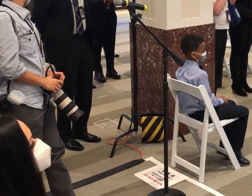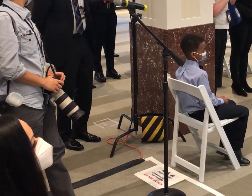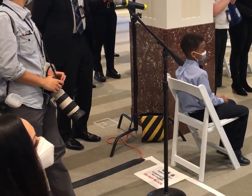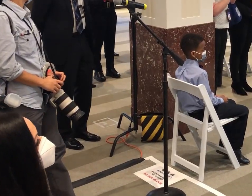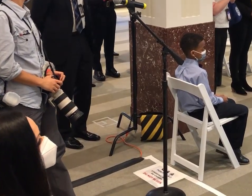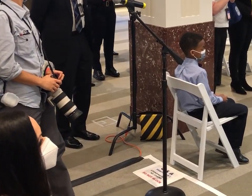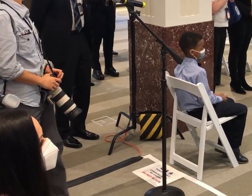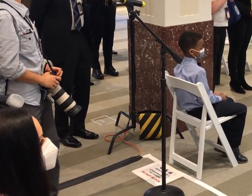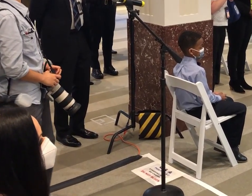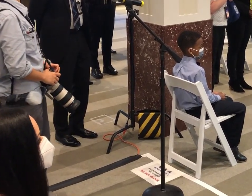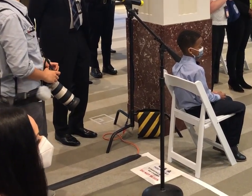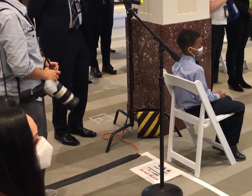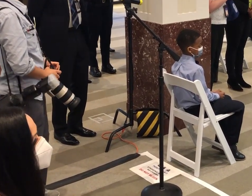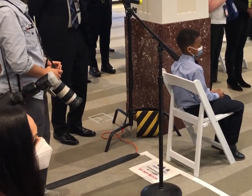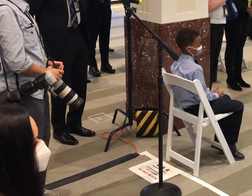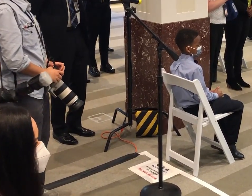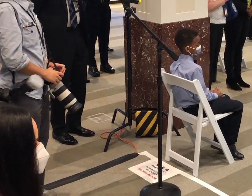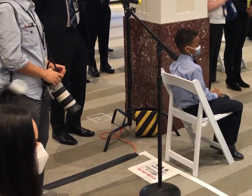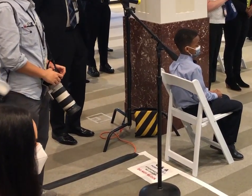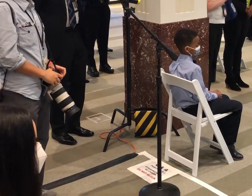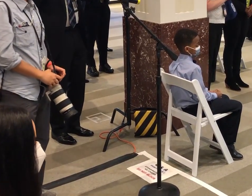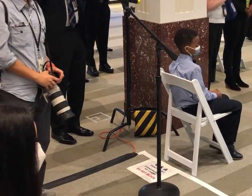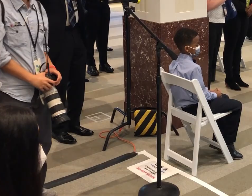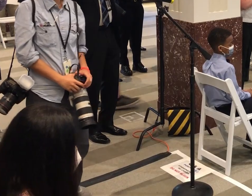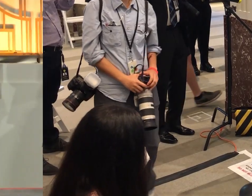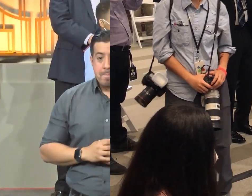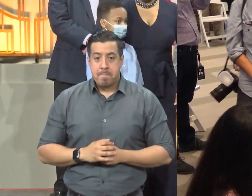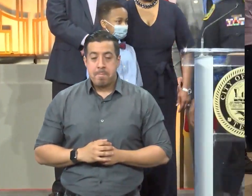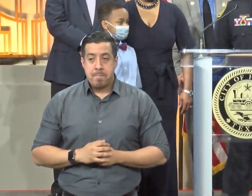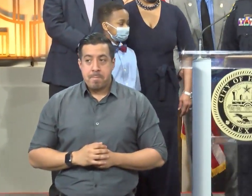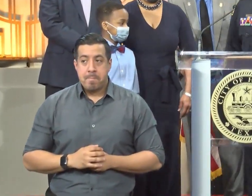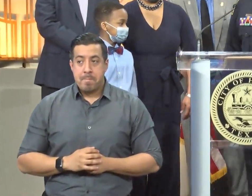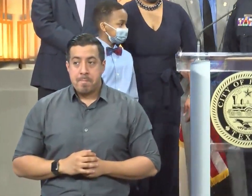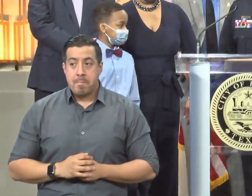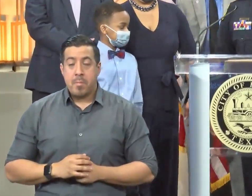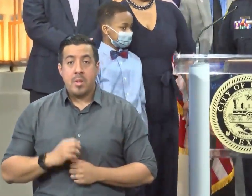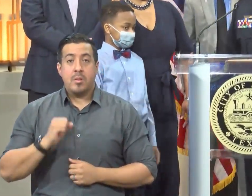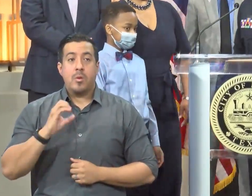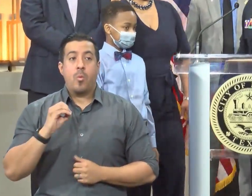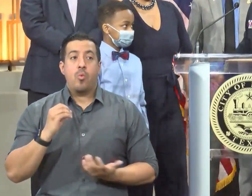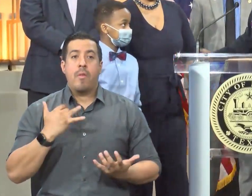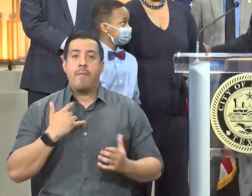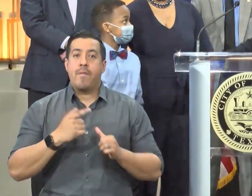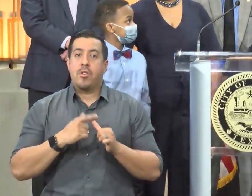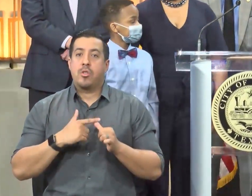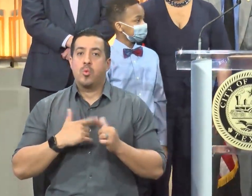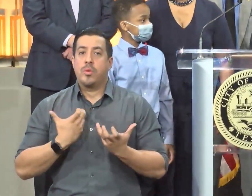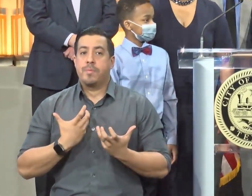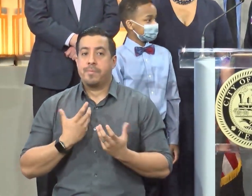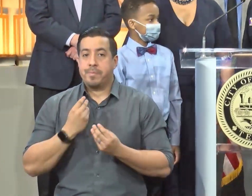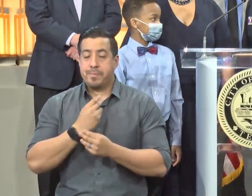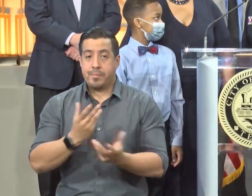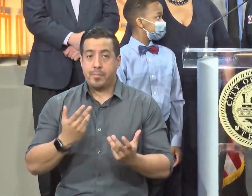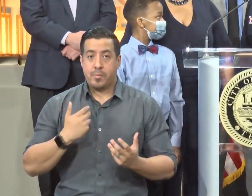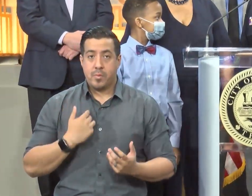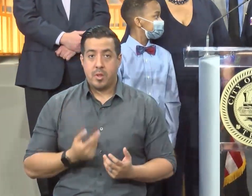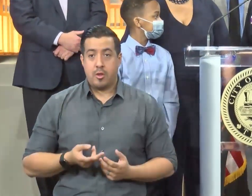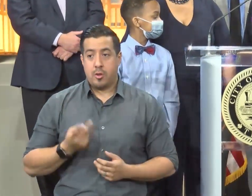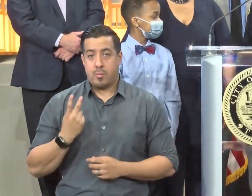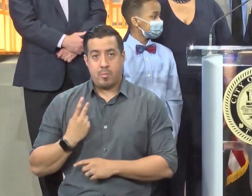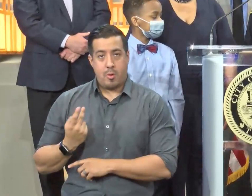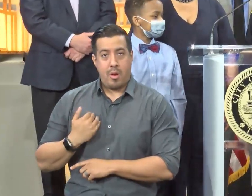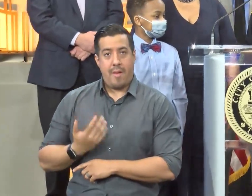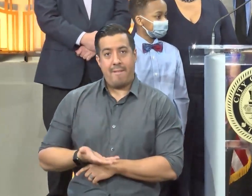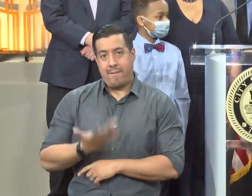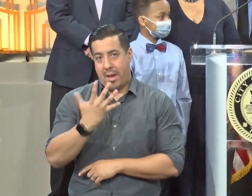incredible day. And what an incredible day for the city. So I want to first to say we have, between the two of us, we